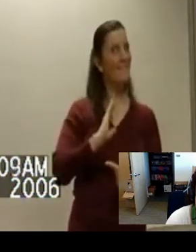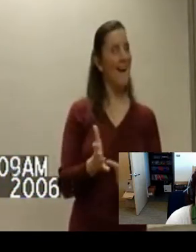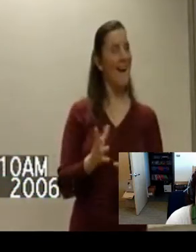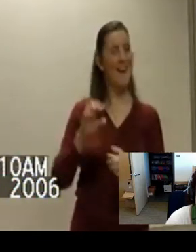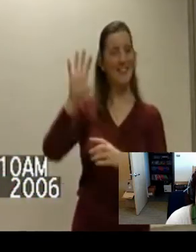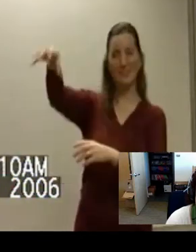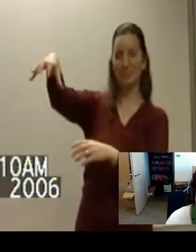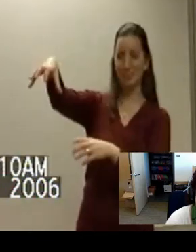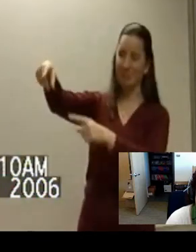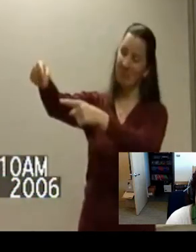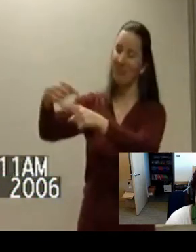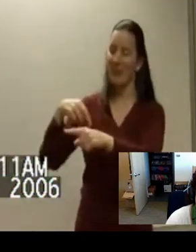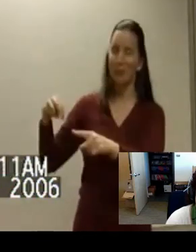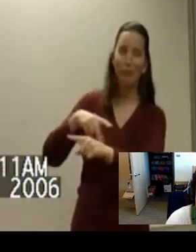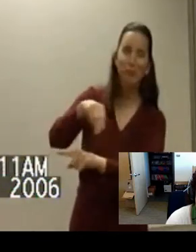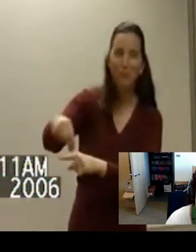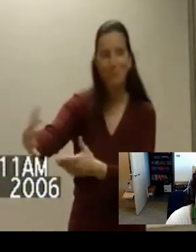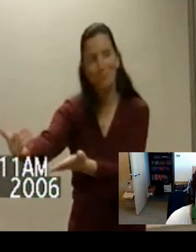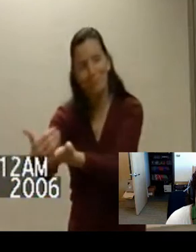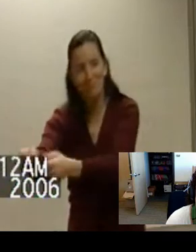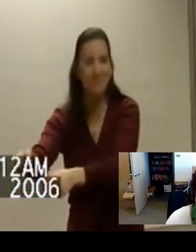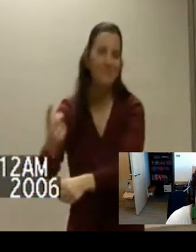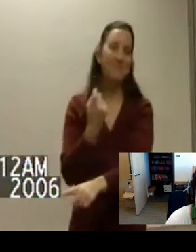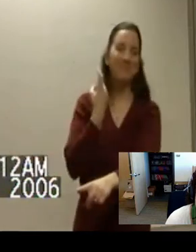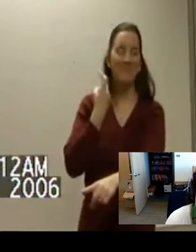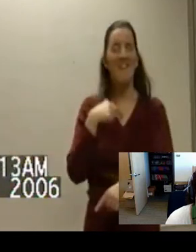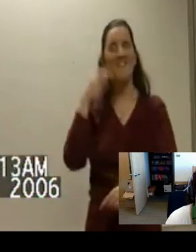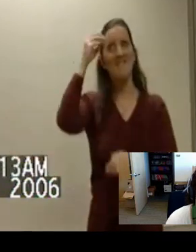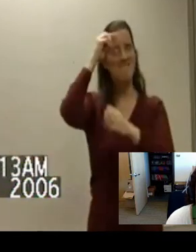So it had plenty of room for the chickens.